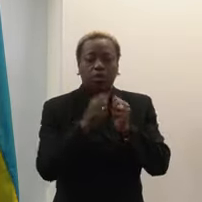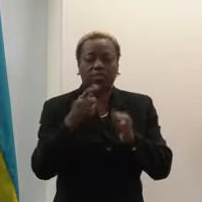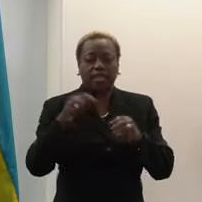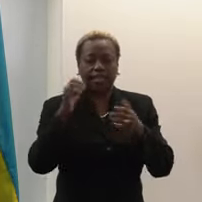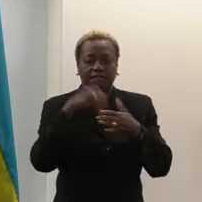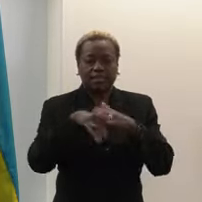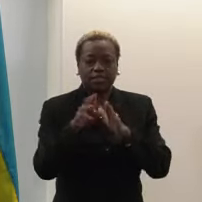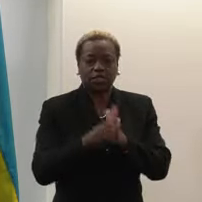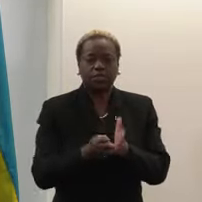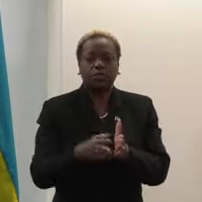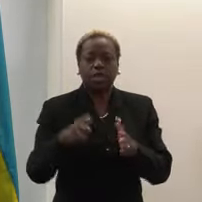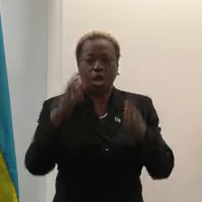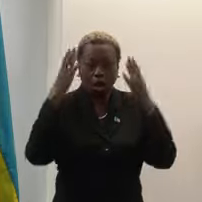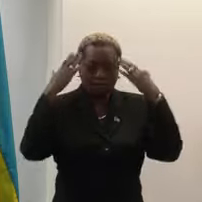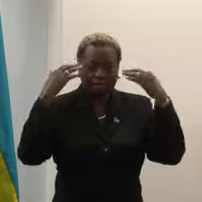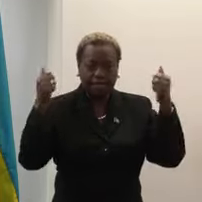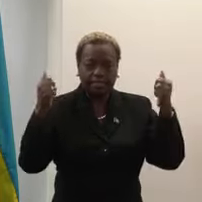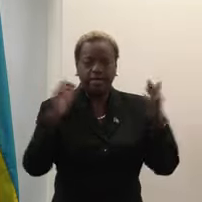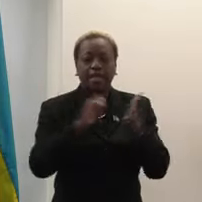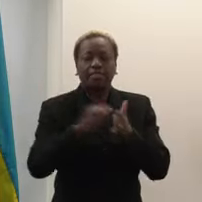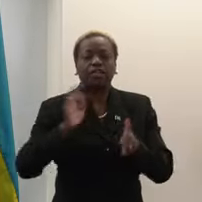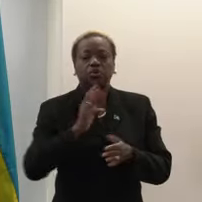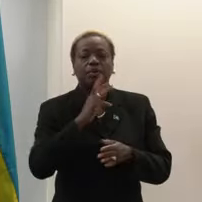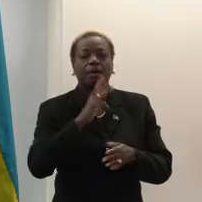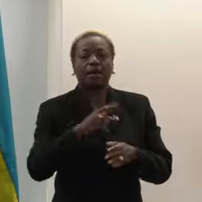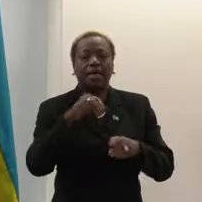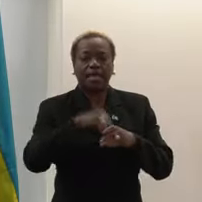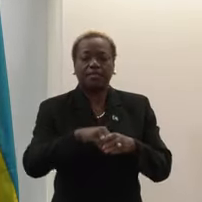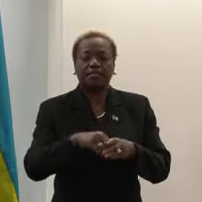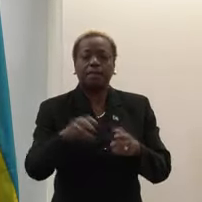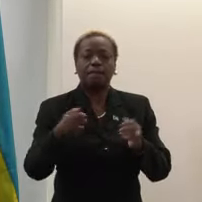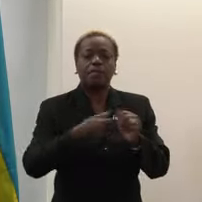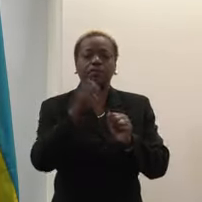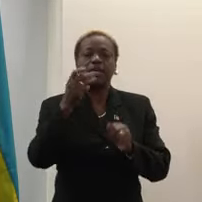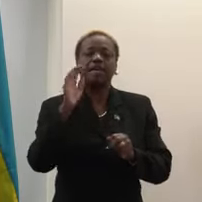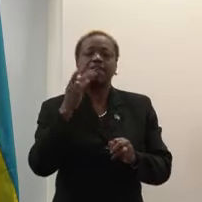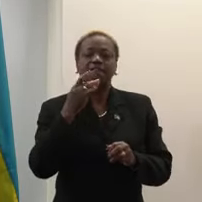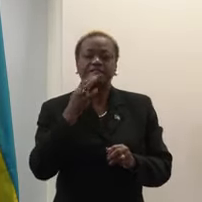confident that we are in a most favorable position.